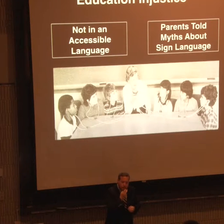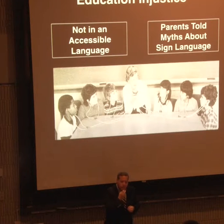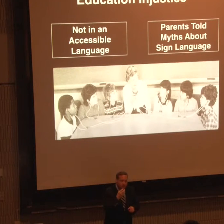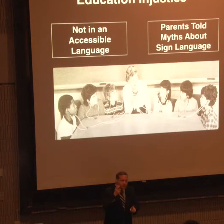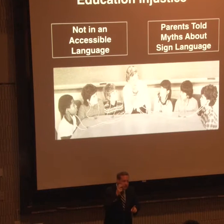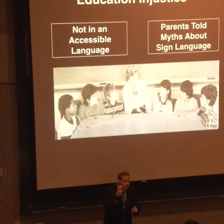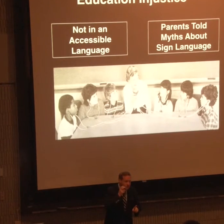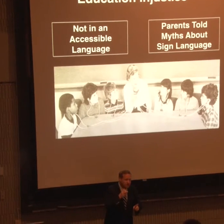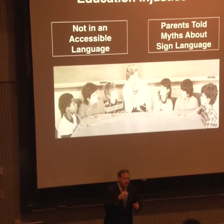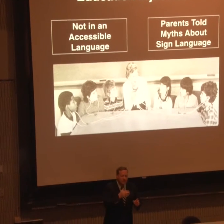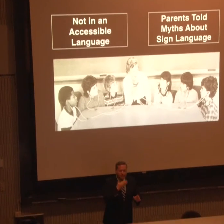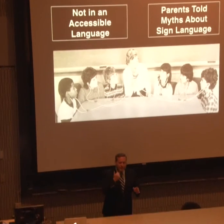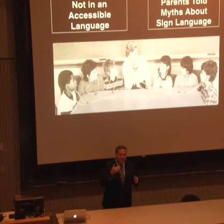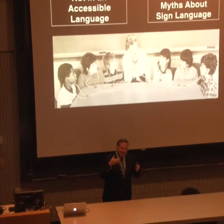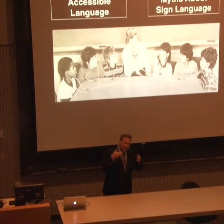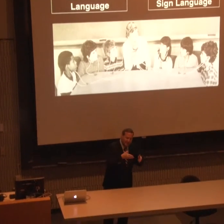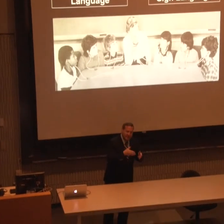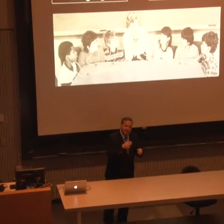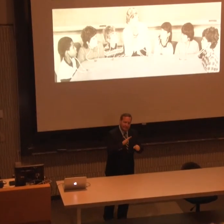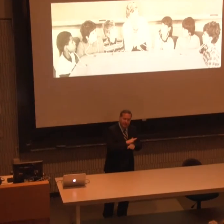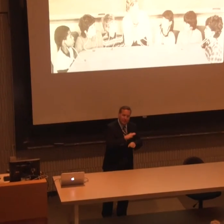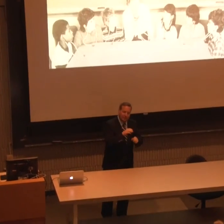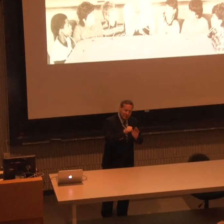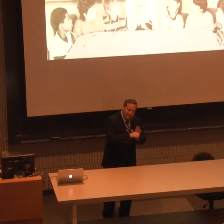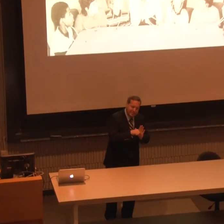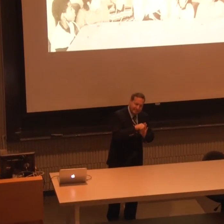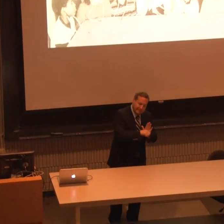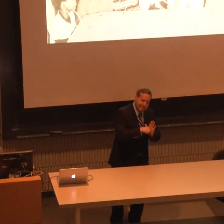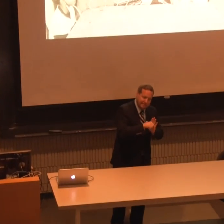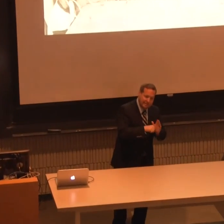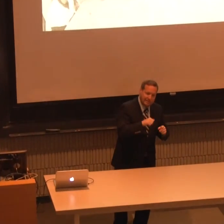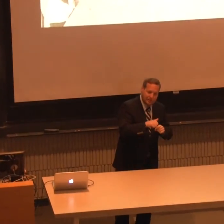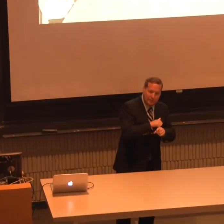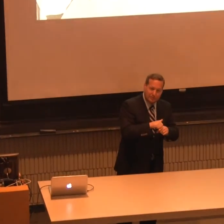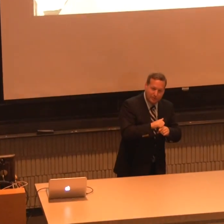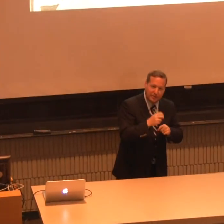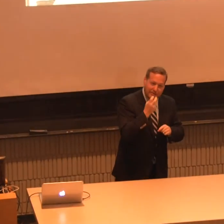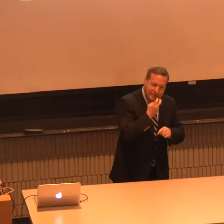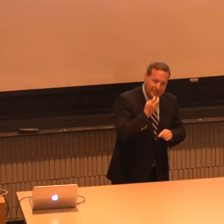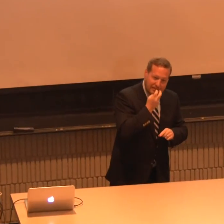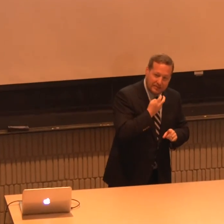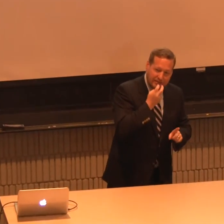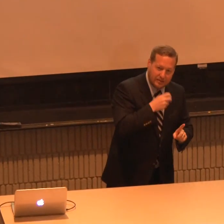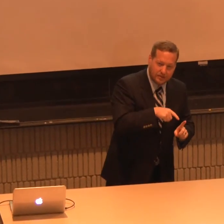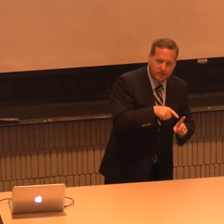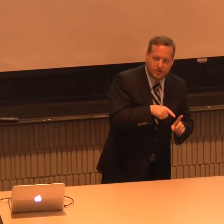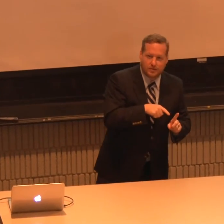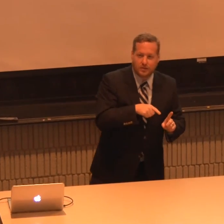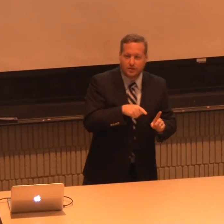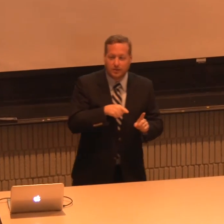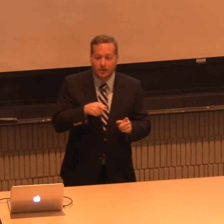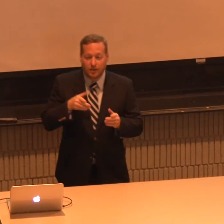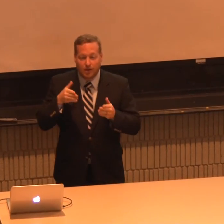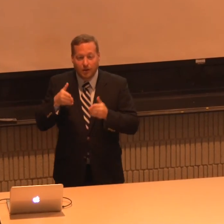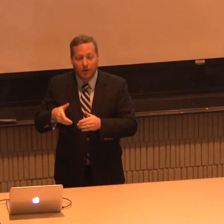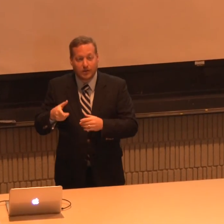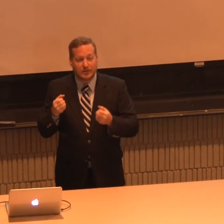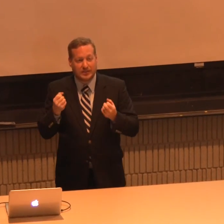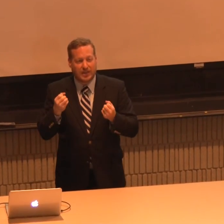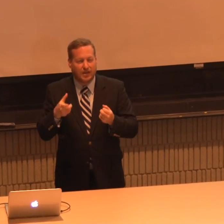And so in a deaf environment or a deaf school, children are actually learning the academic topics. When they're